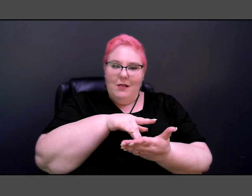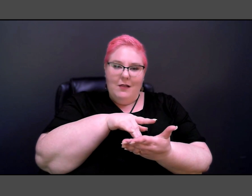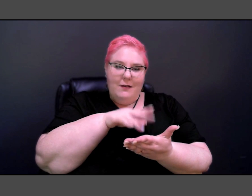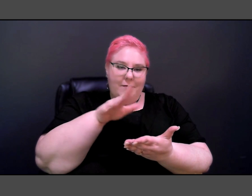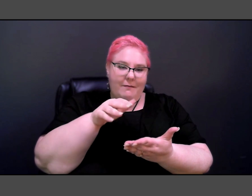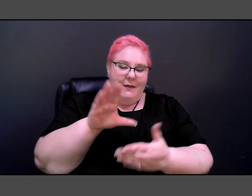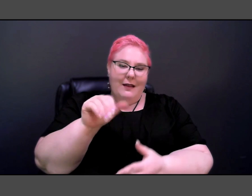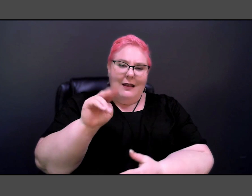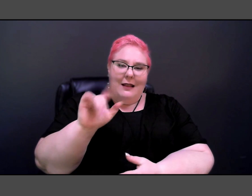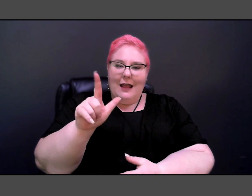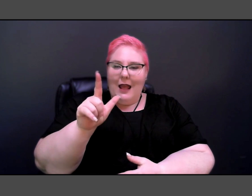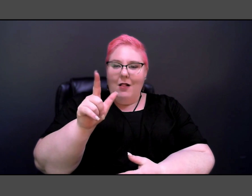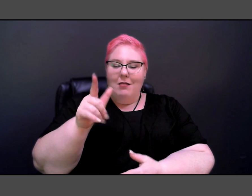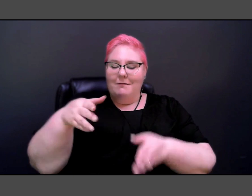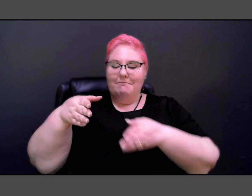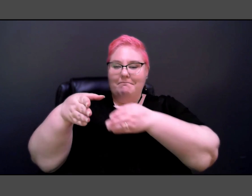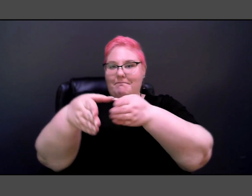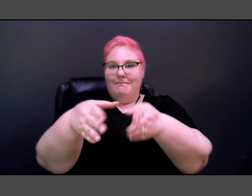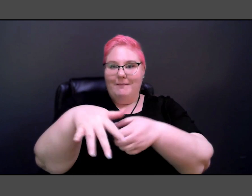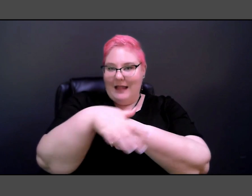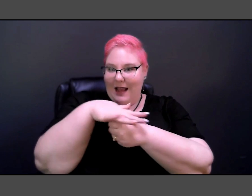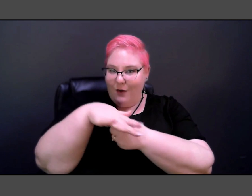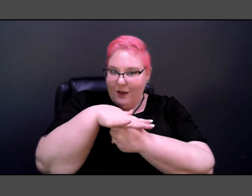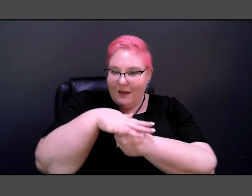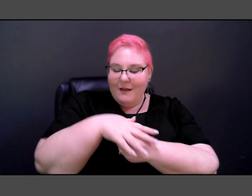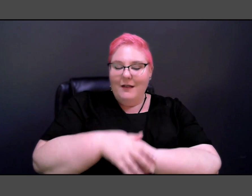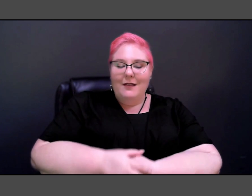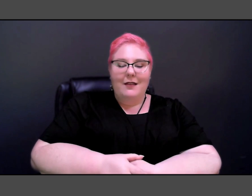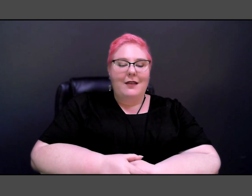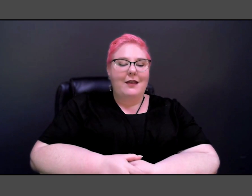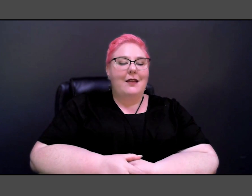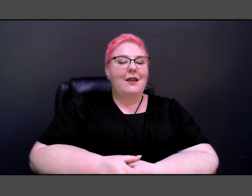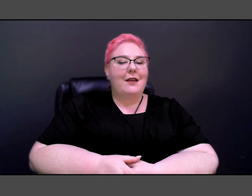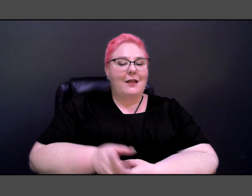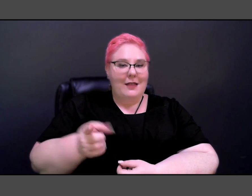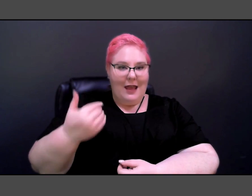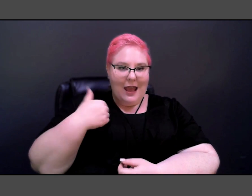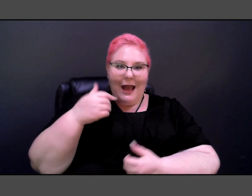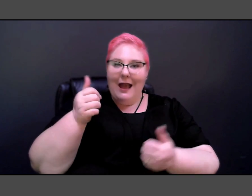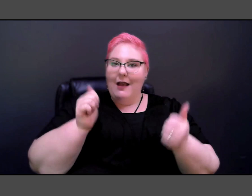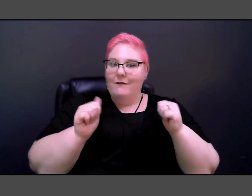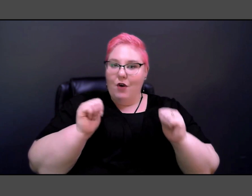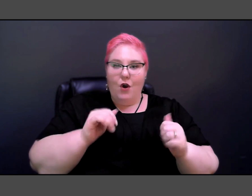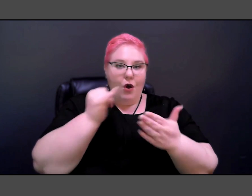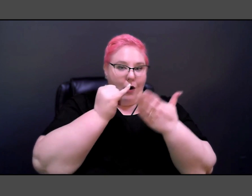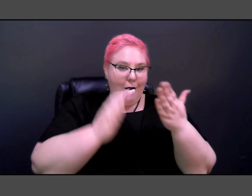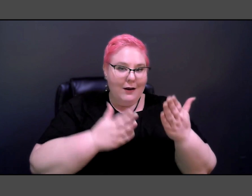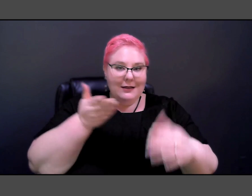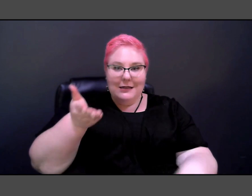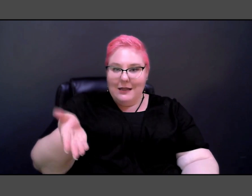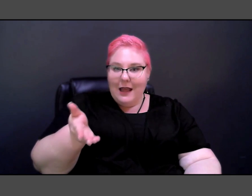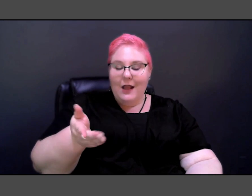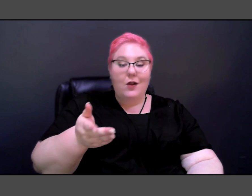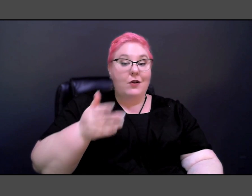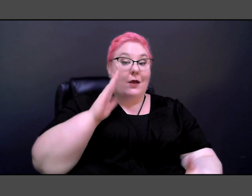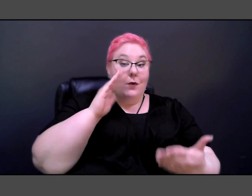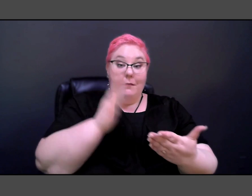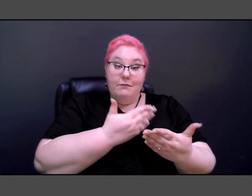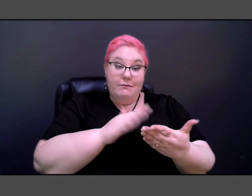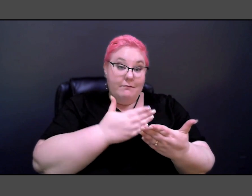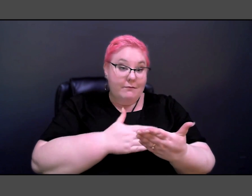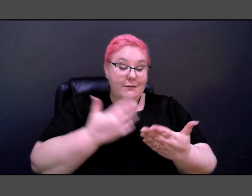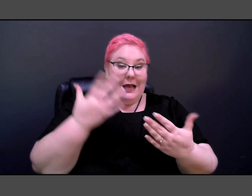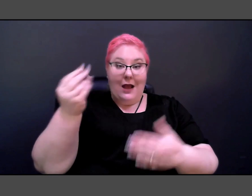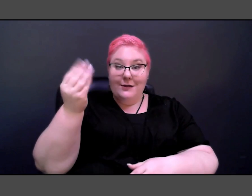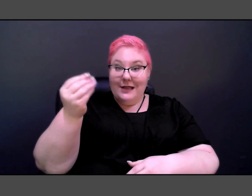the Canal Street area. They have artists in residence there who play music out in the courtyard